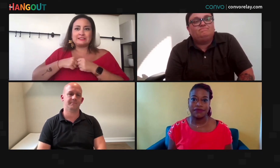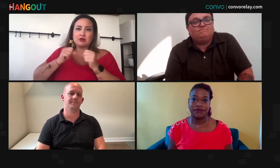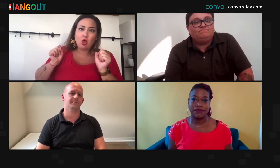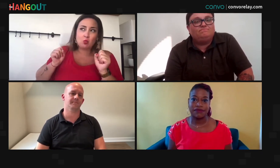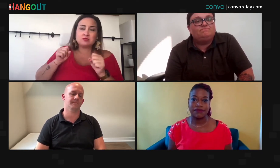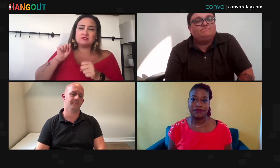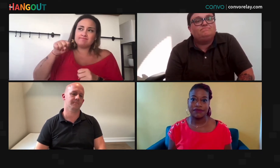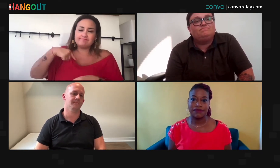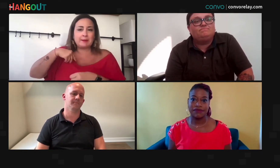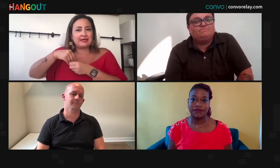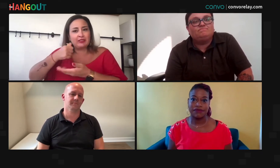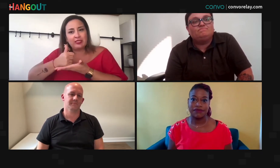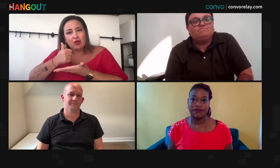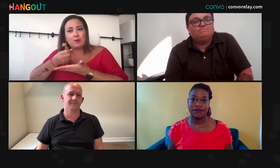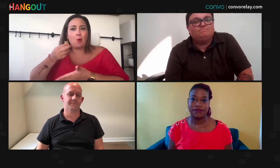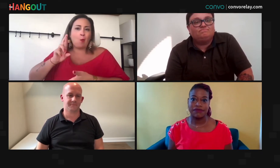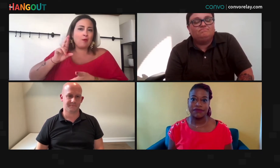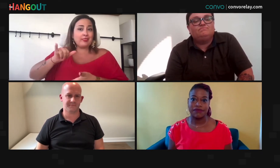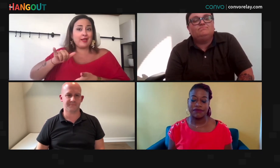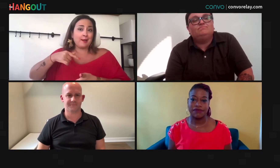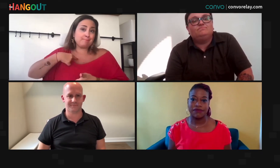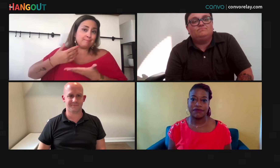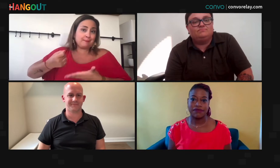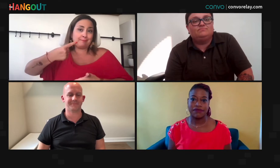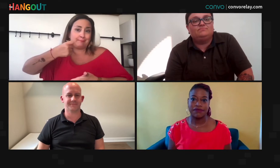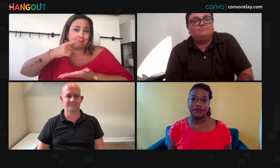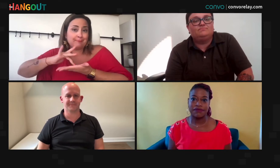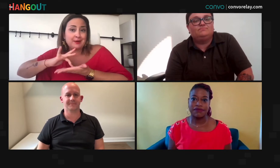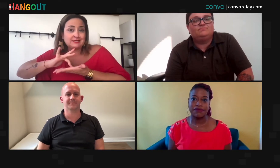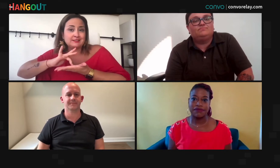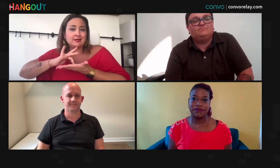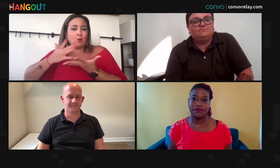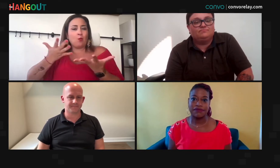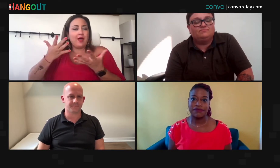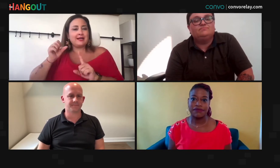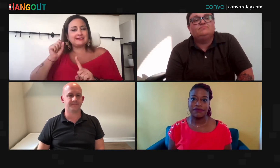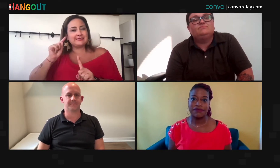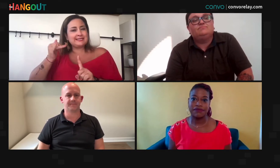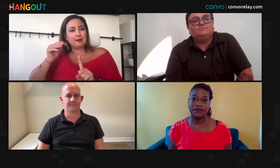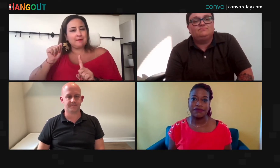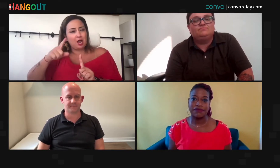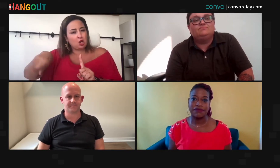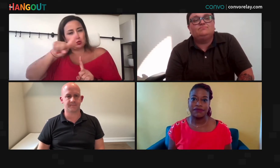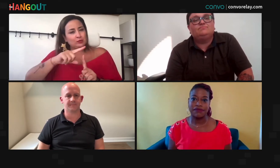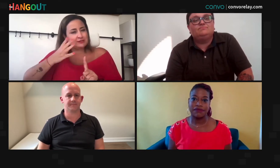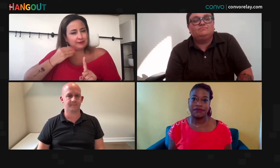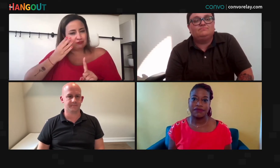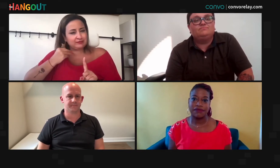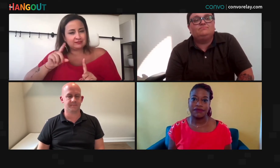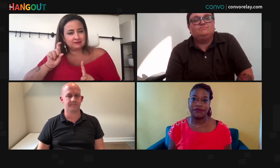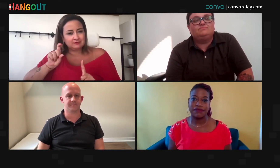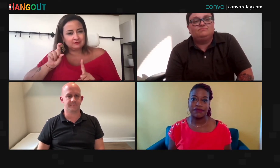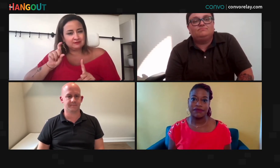there when you disclose, yes, that you are in therapy or maybe that you're on medication? What stigma have you